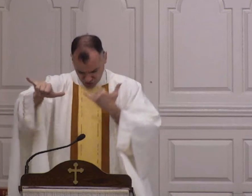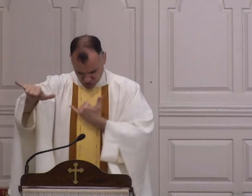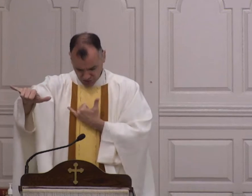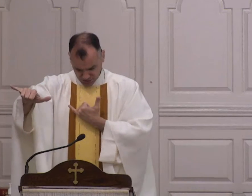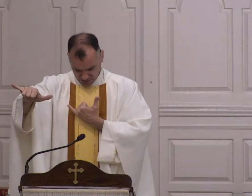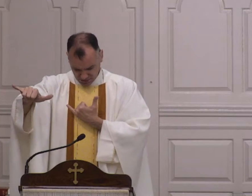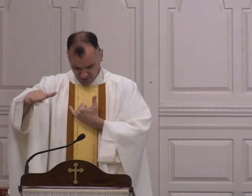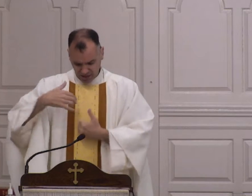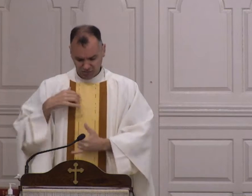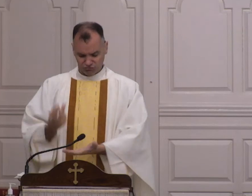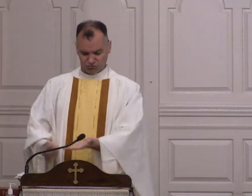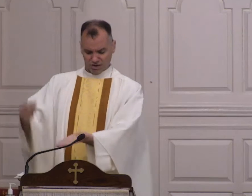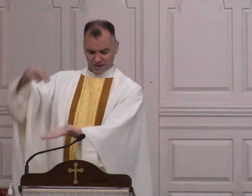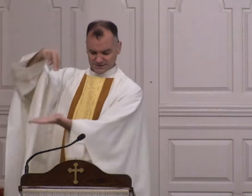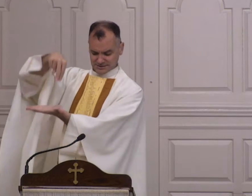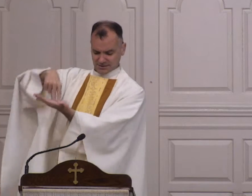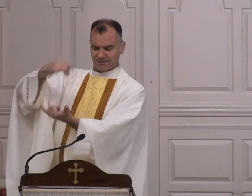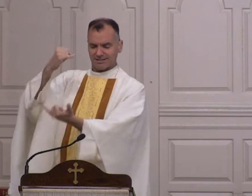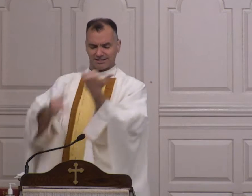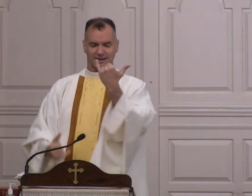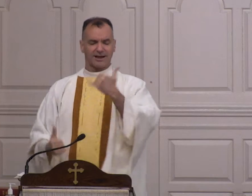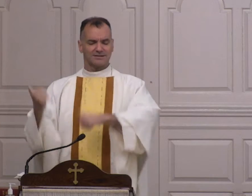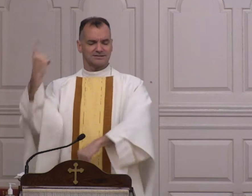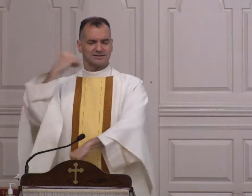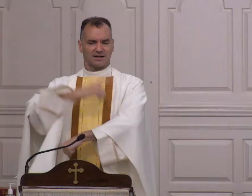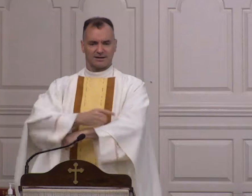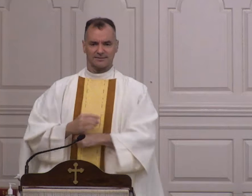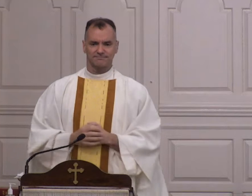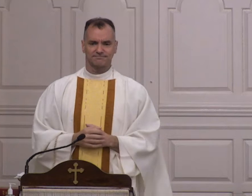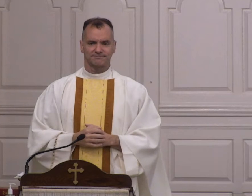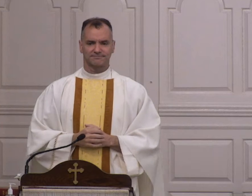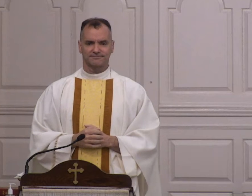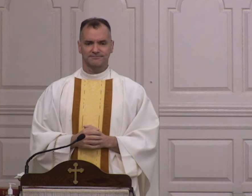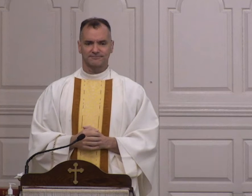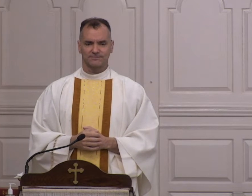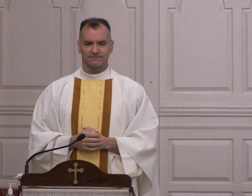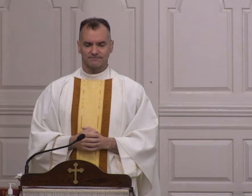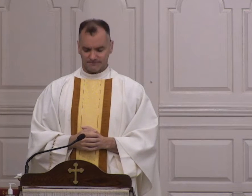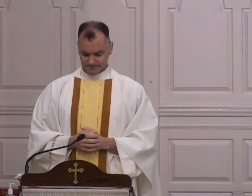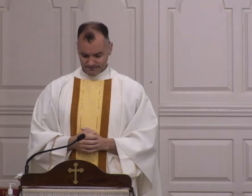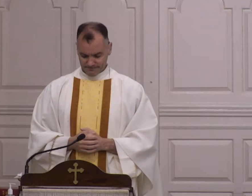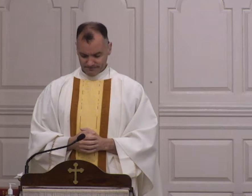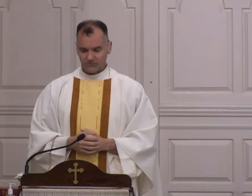life, and I shall raise him up on the last day.